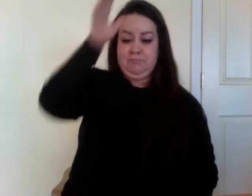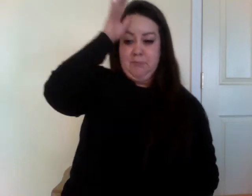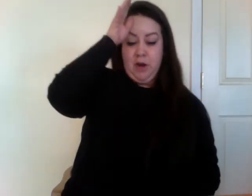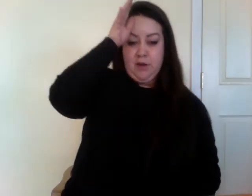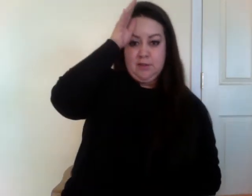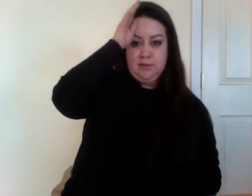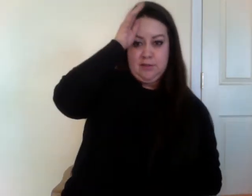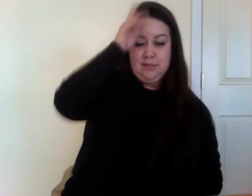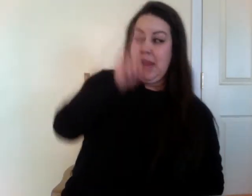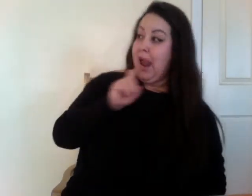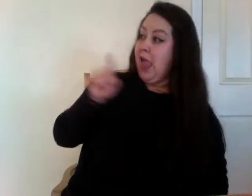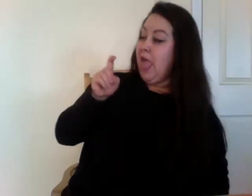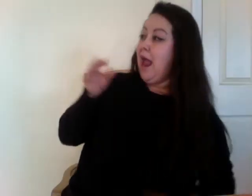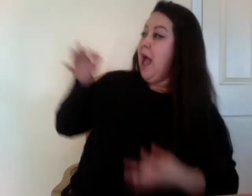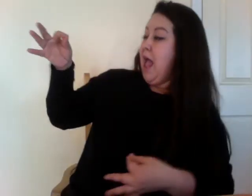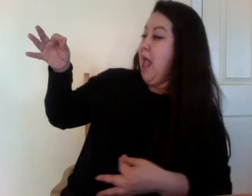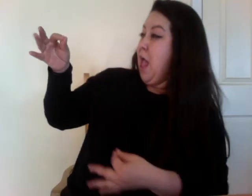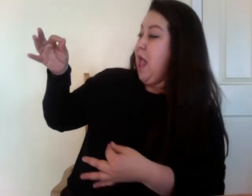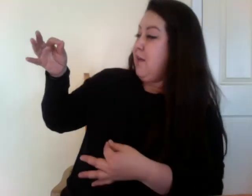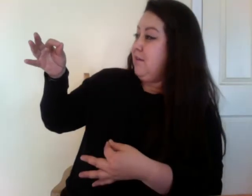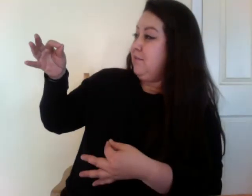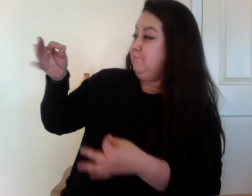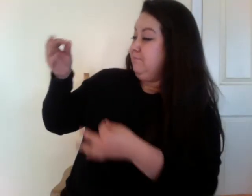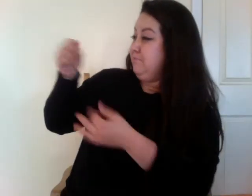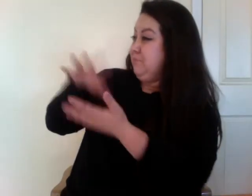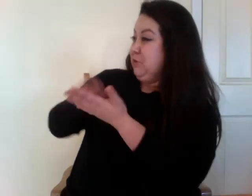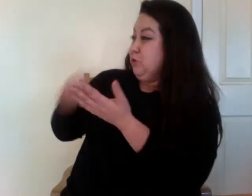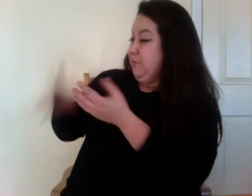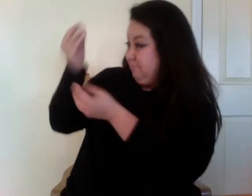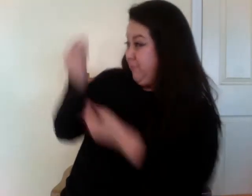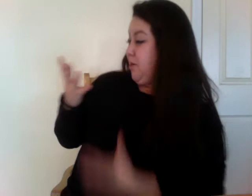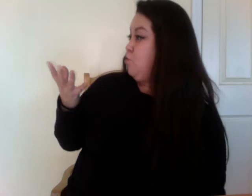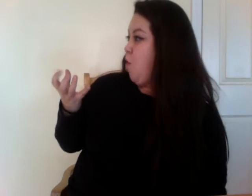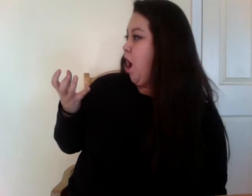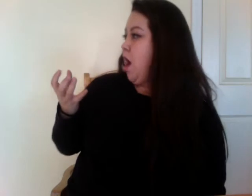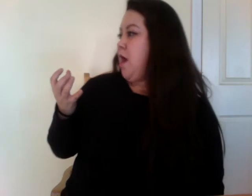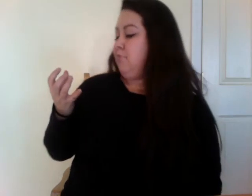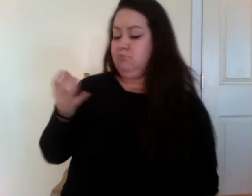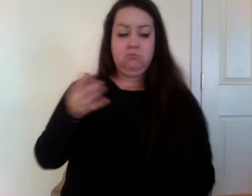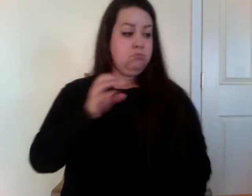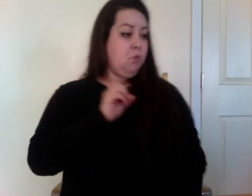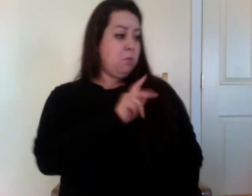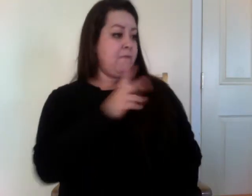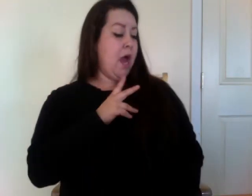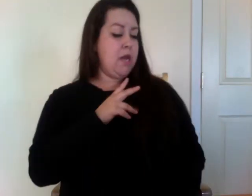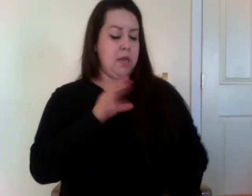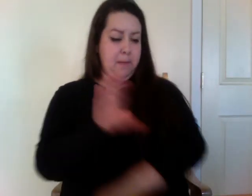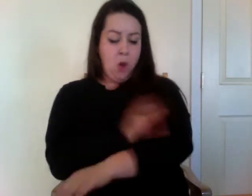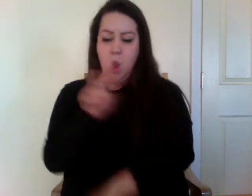their education record on file with the Admissions and Records Office. So even if a parent comes in and